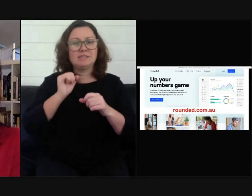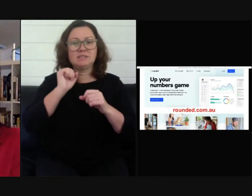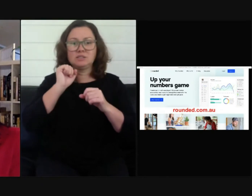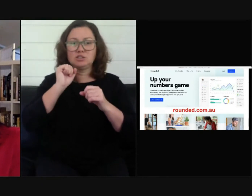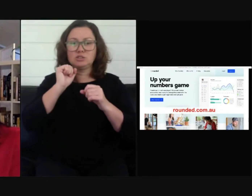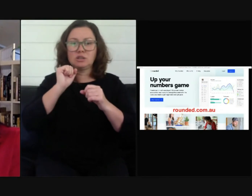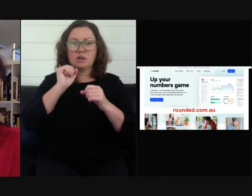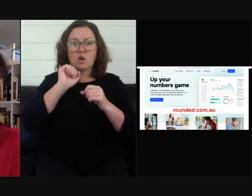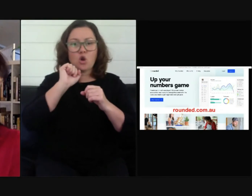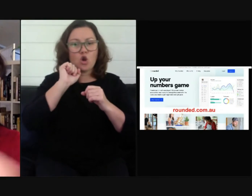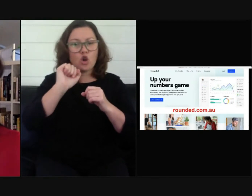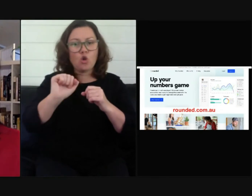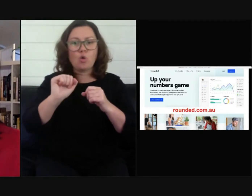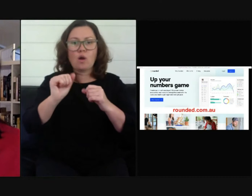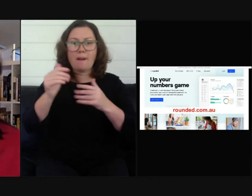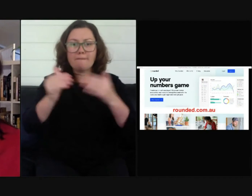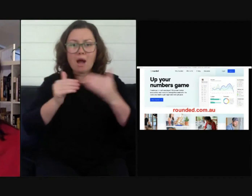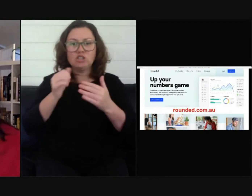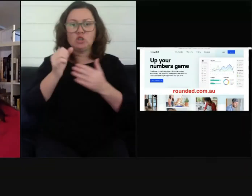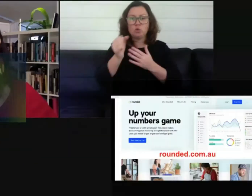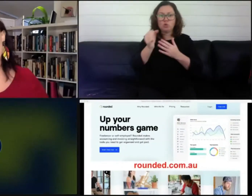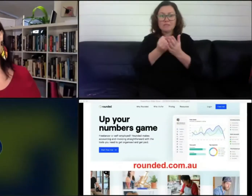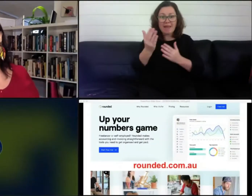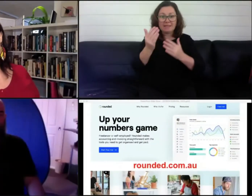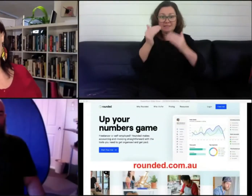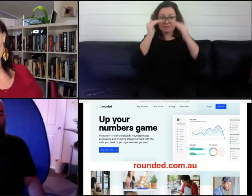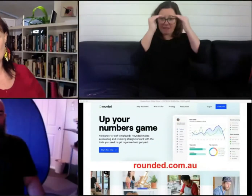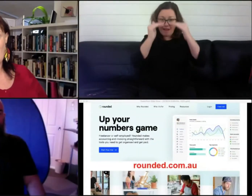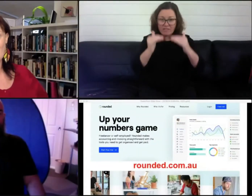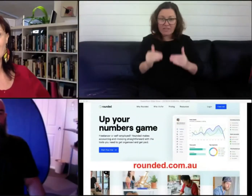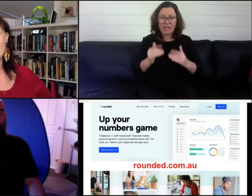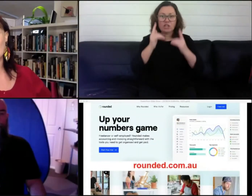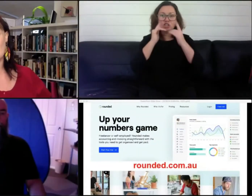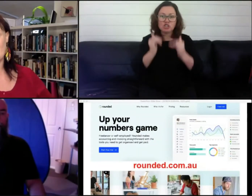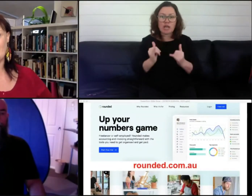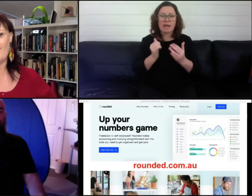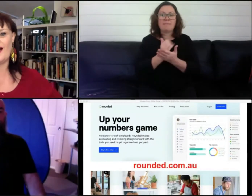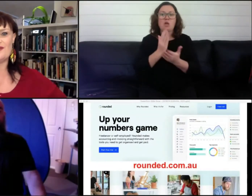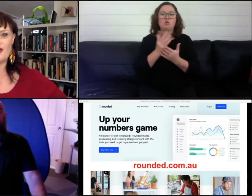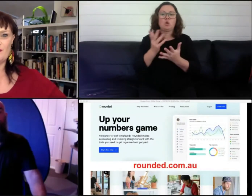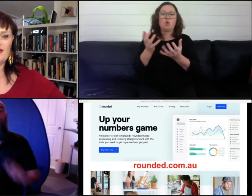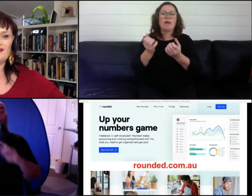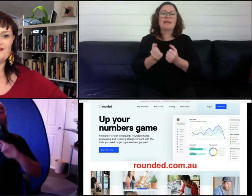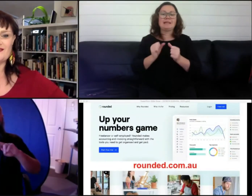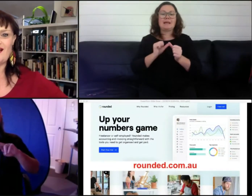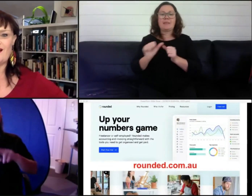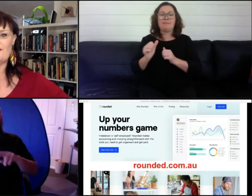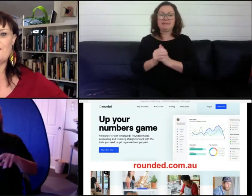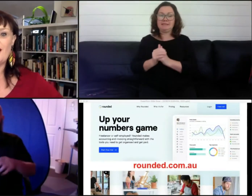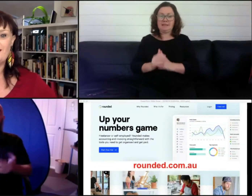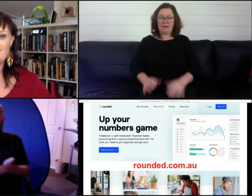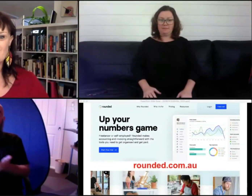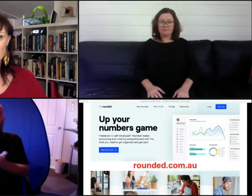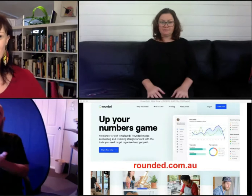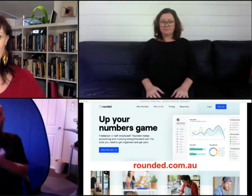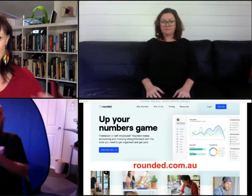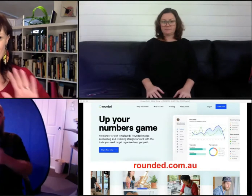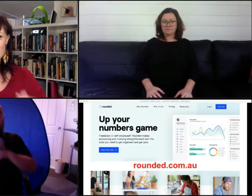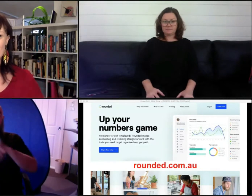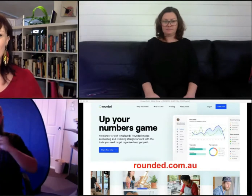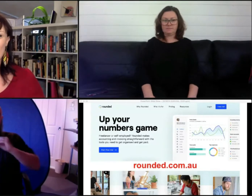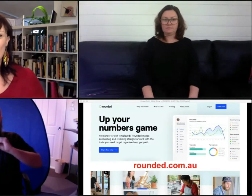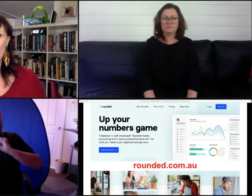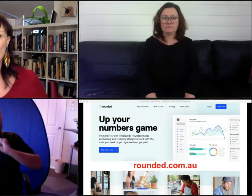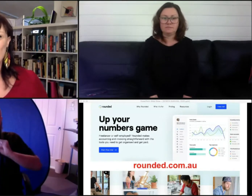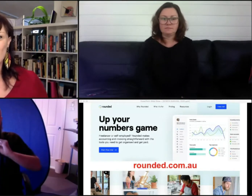best deal that you can. And if you're not particularly good at haggling, then I recommend finding somebody